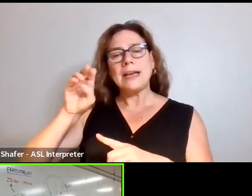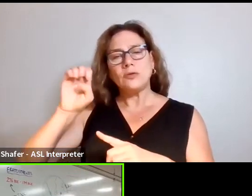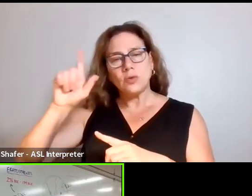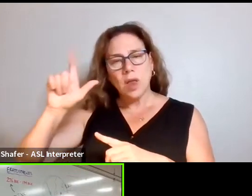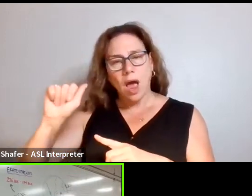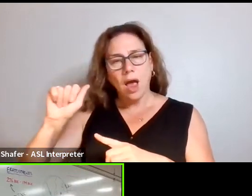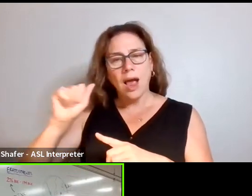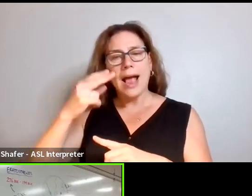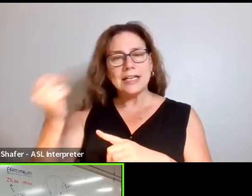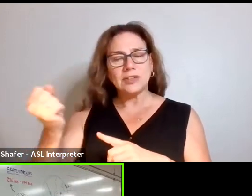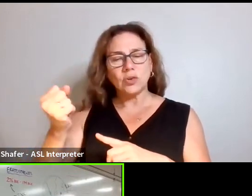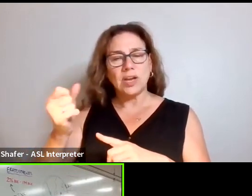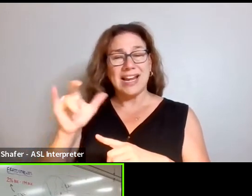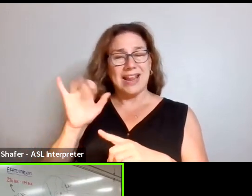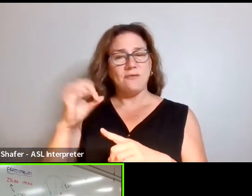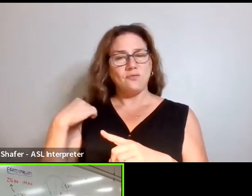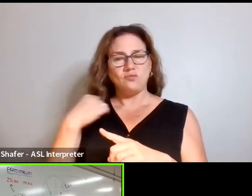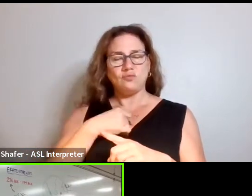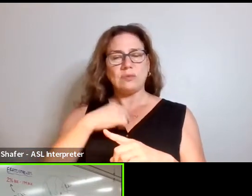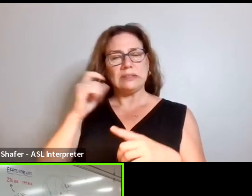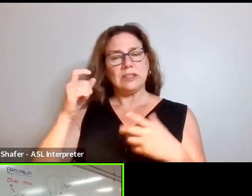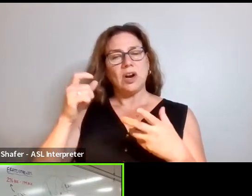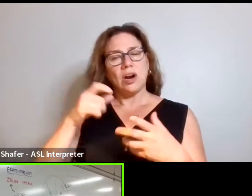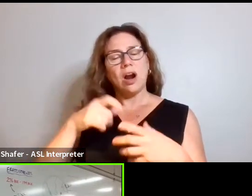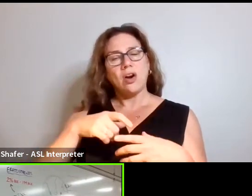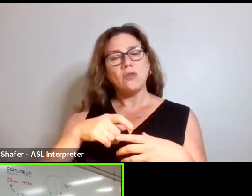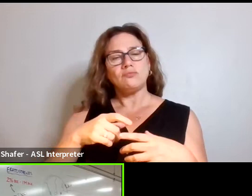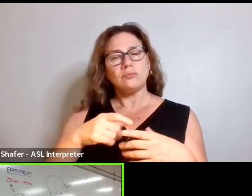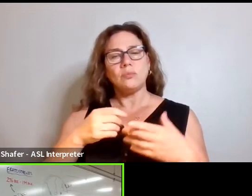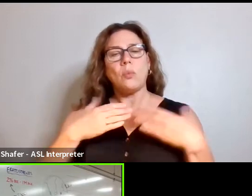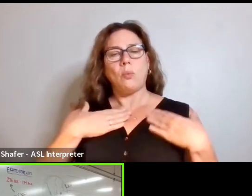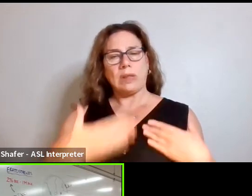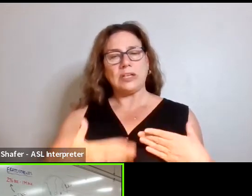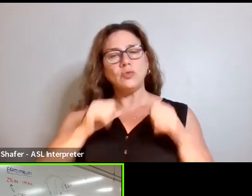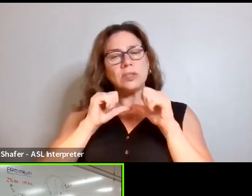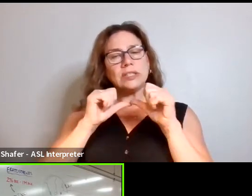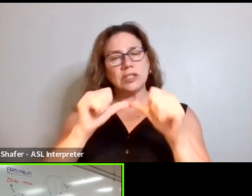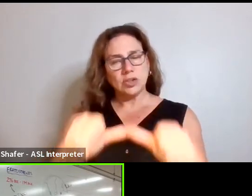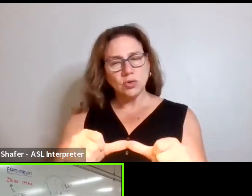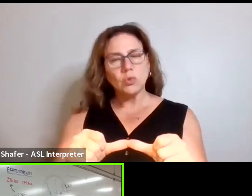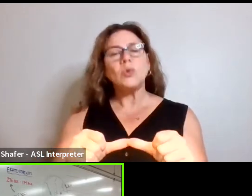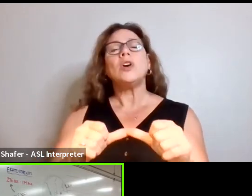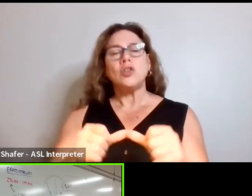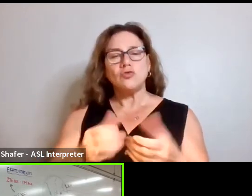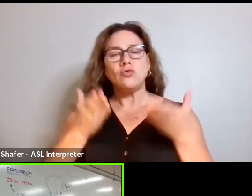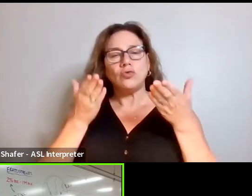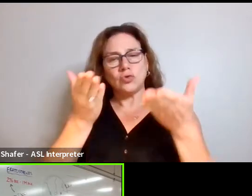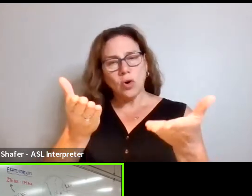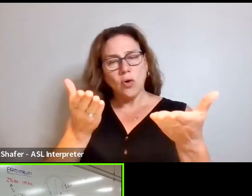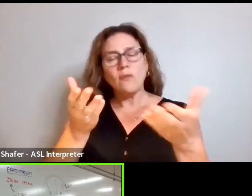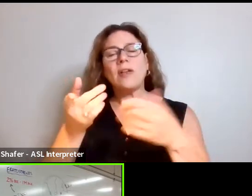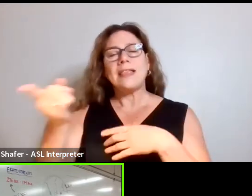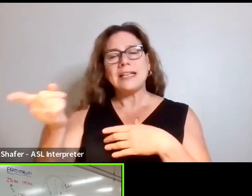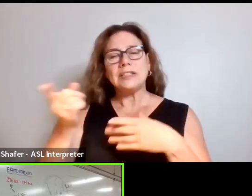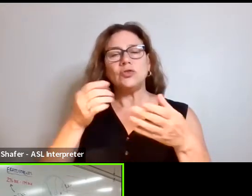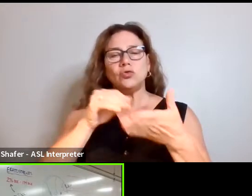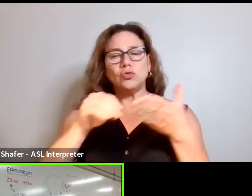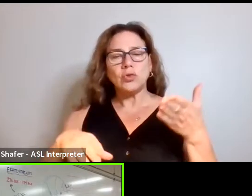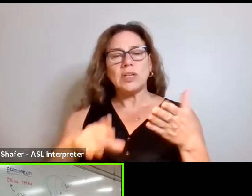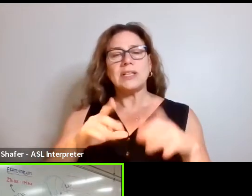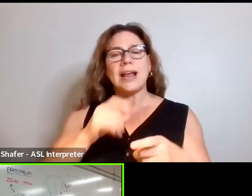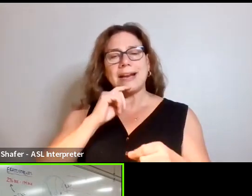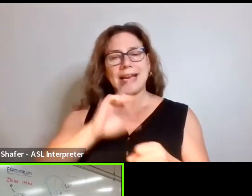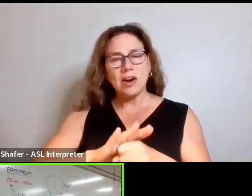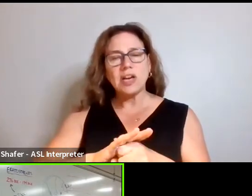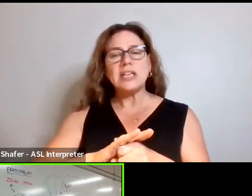most needy students in a productive and meaningful way that guarantees the best education possible, I think we need to